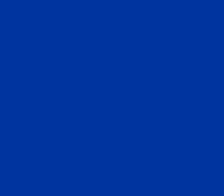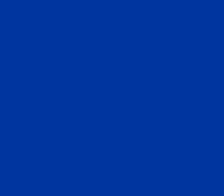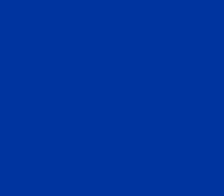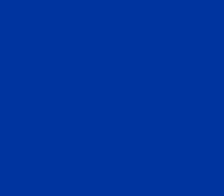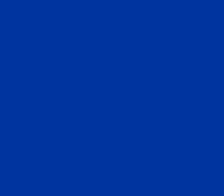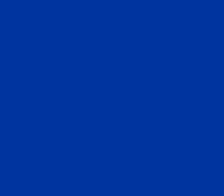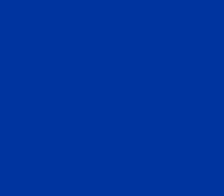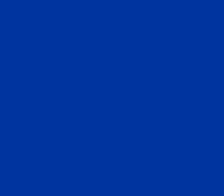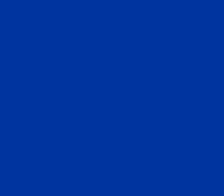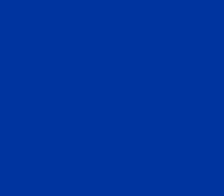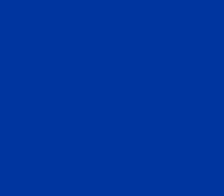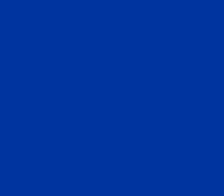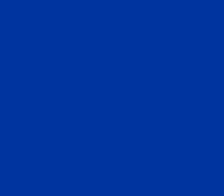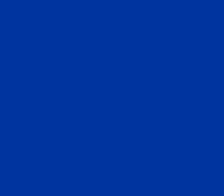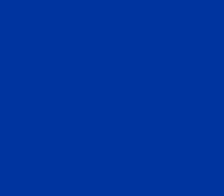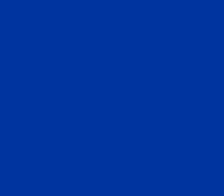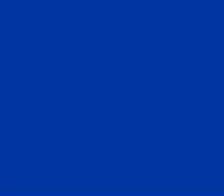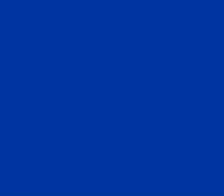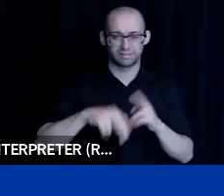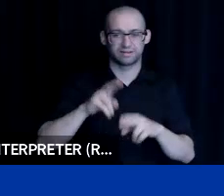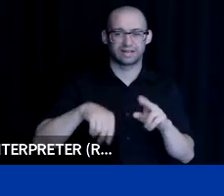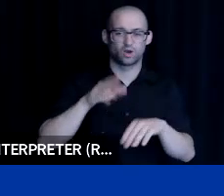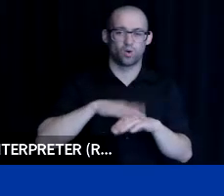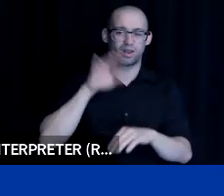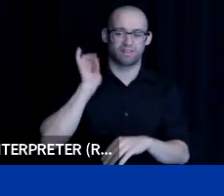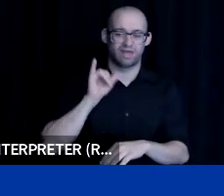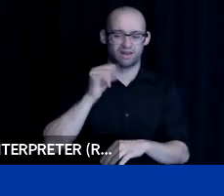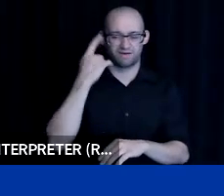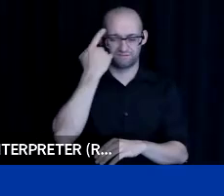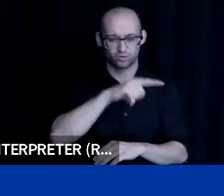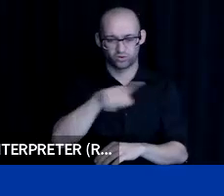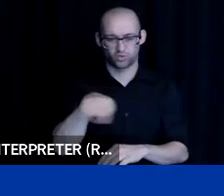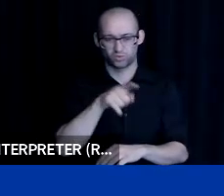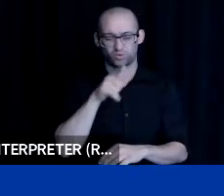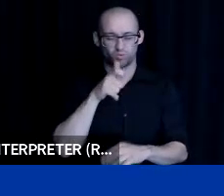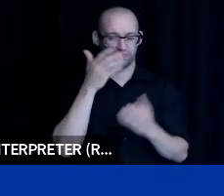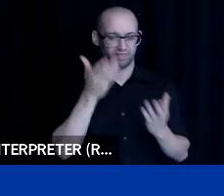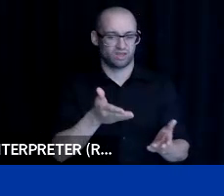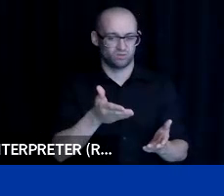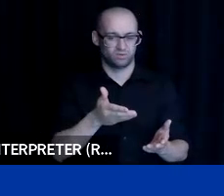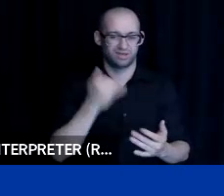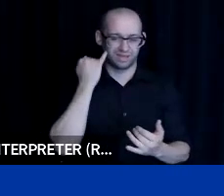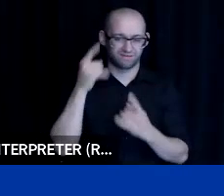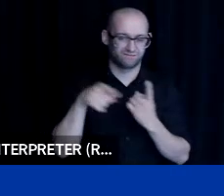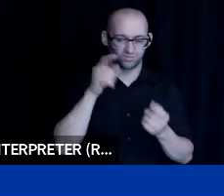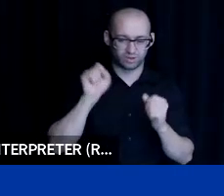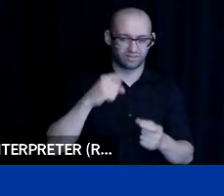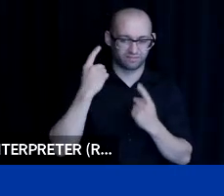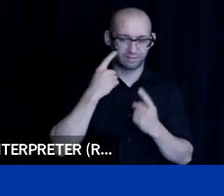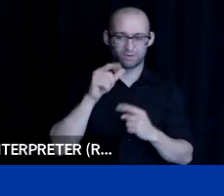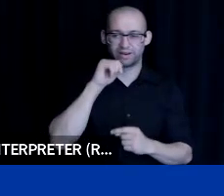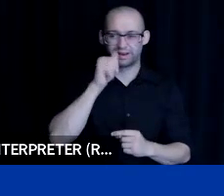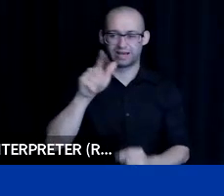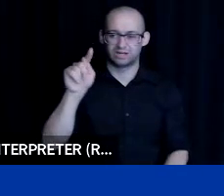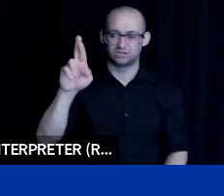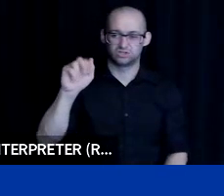you, Kim. And maybe building off of that for those of you who are there, if you can think of, I think, non-traditional,